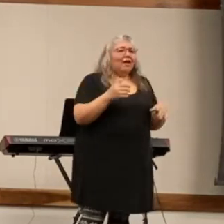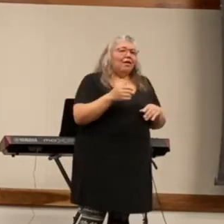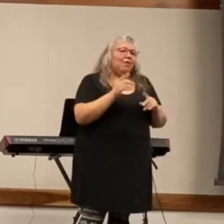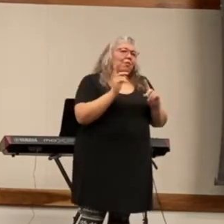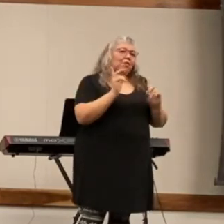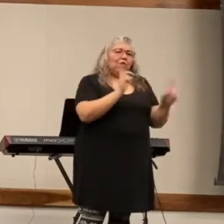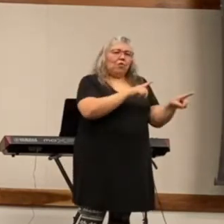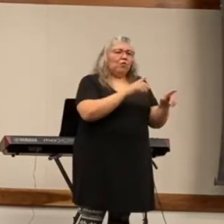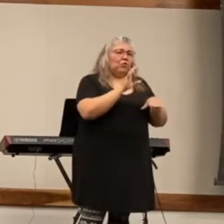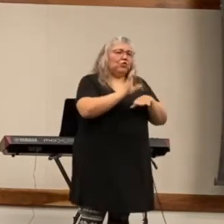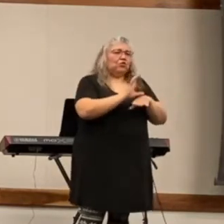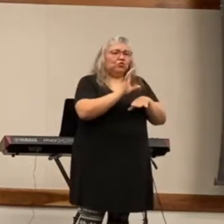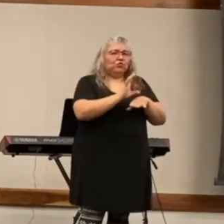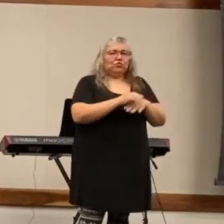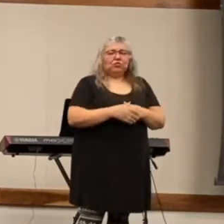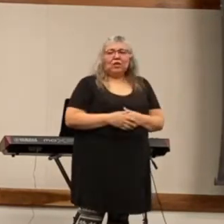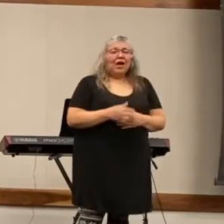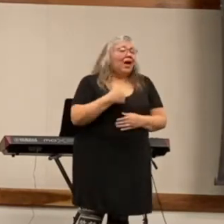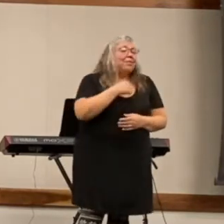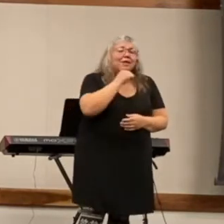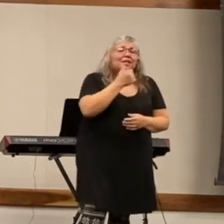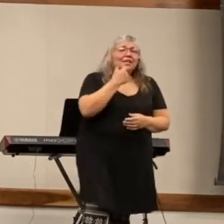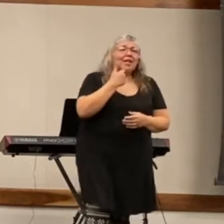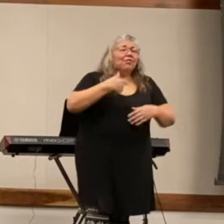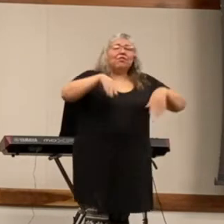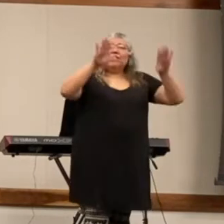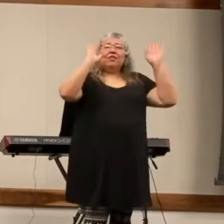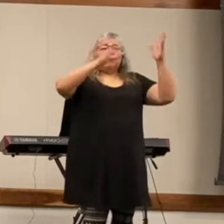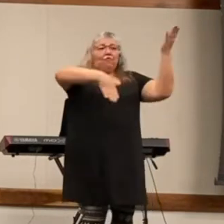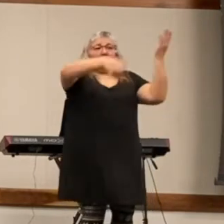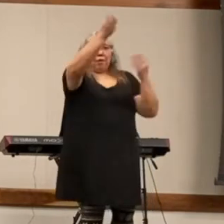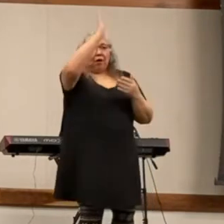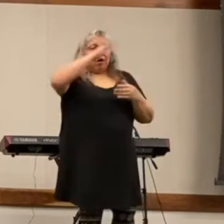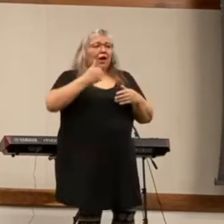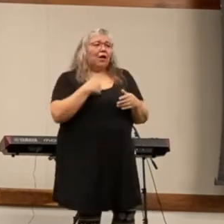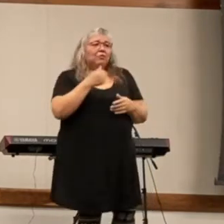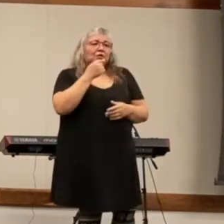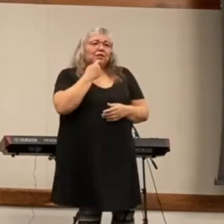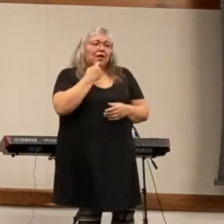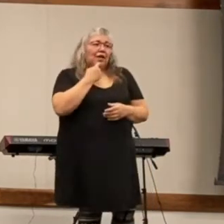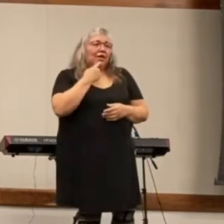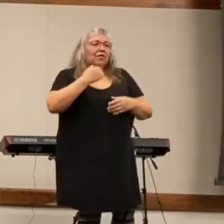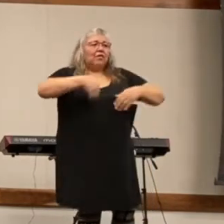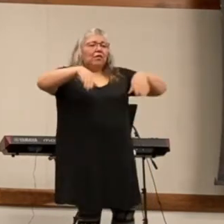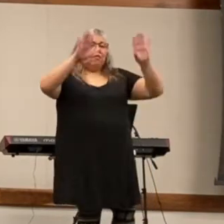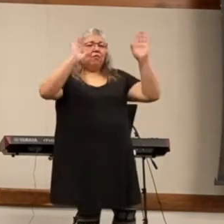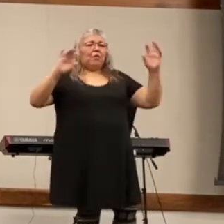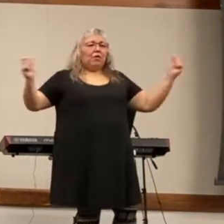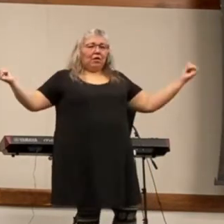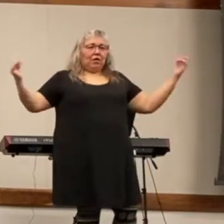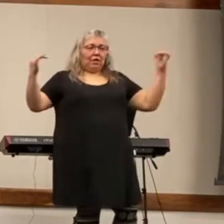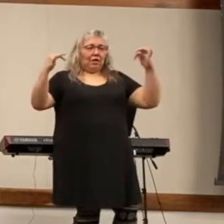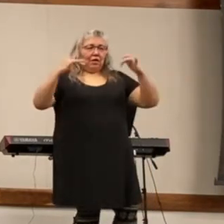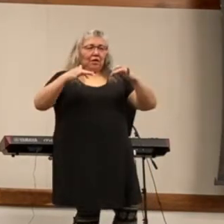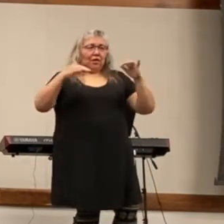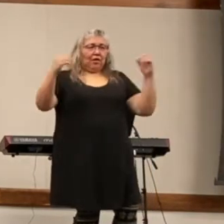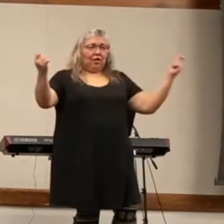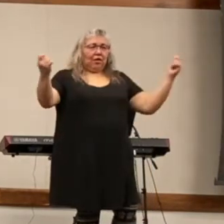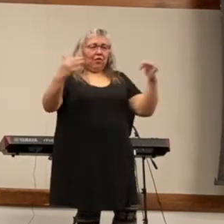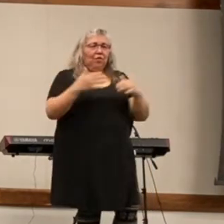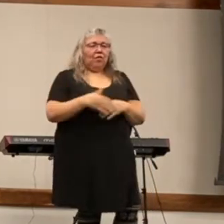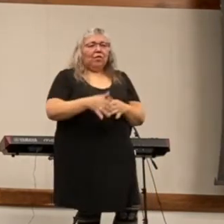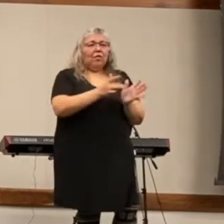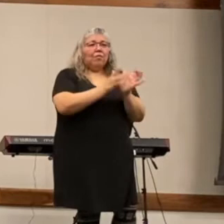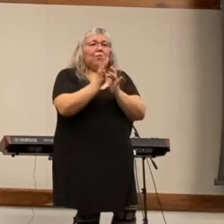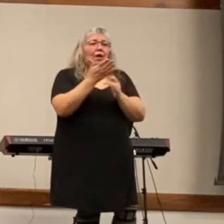church. I'm not saying they've given up on God. I'm just saying they've given up on gathering. The Bible says